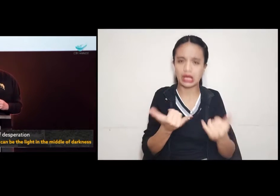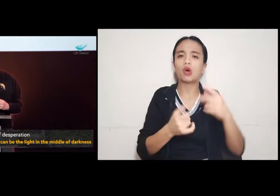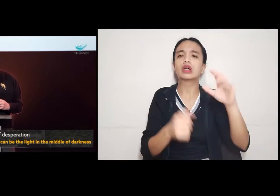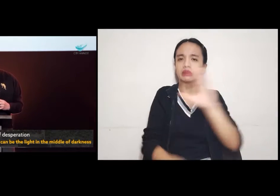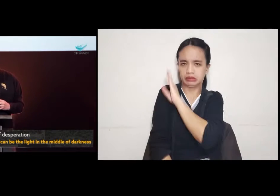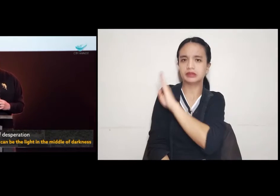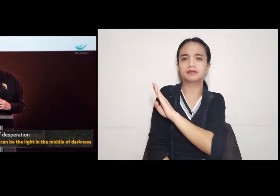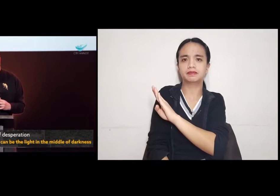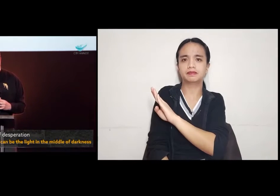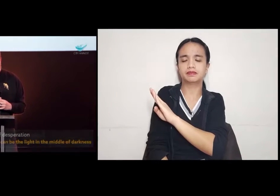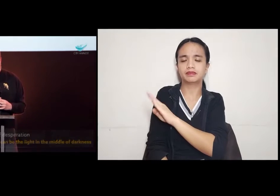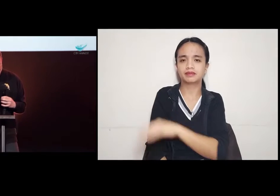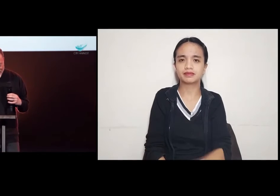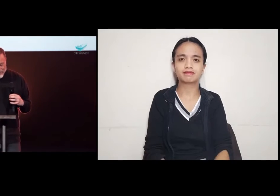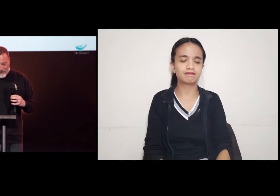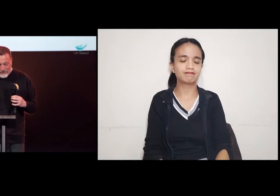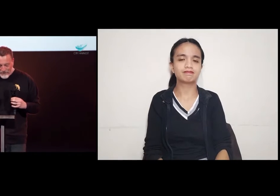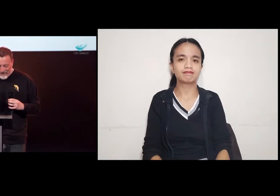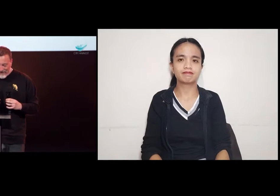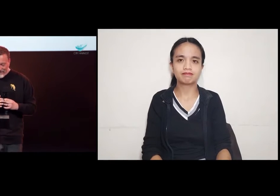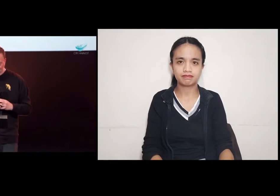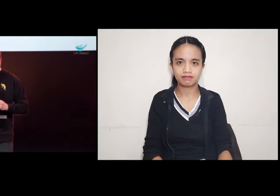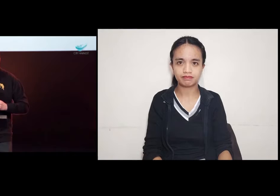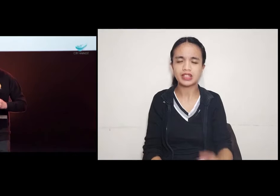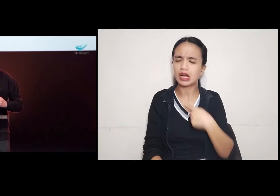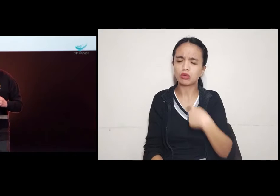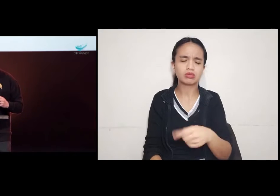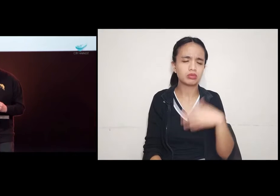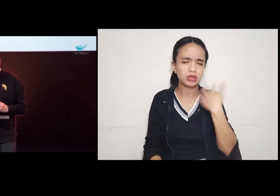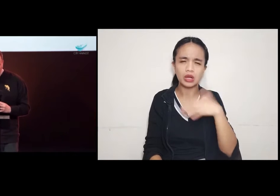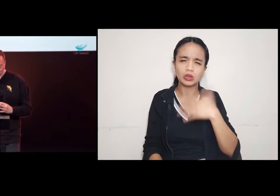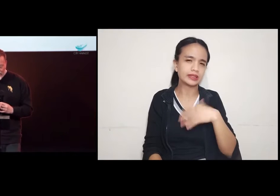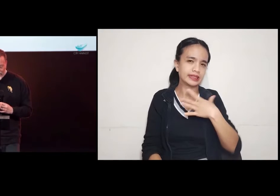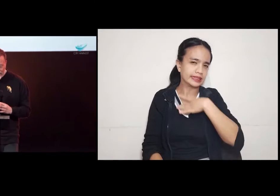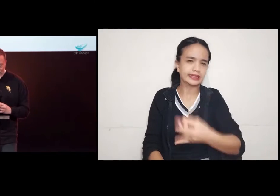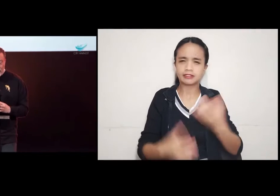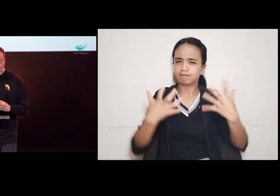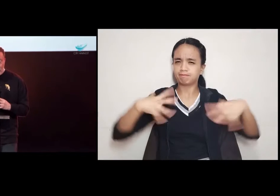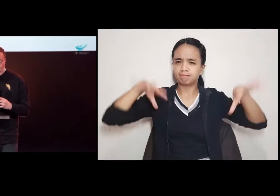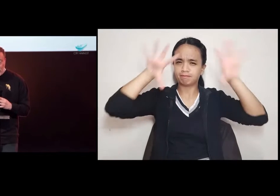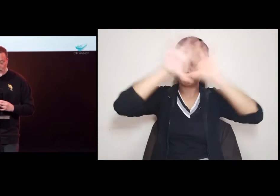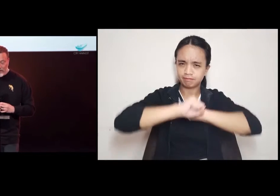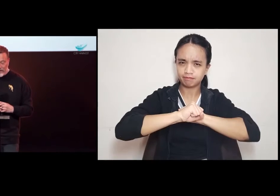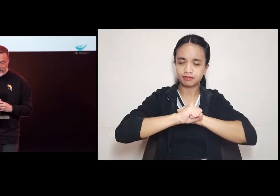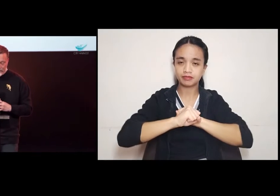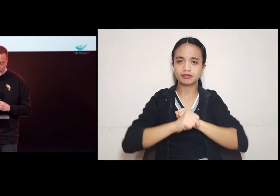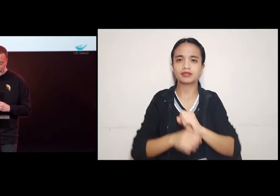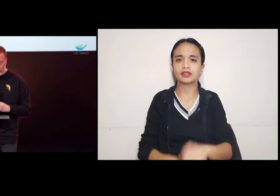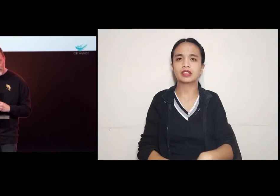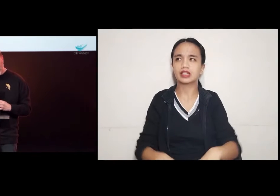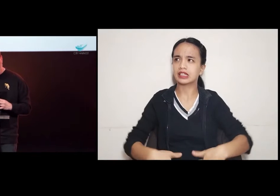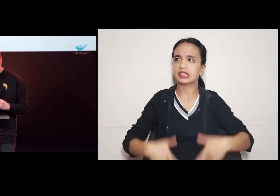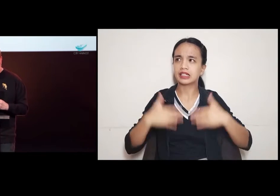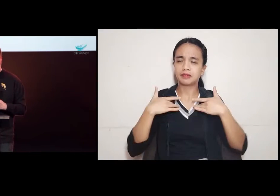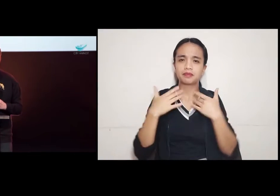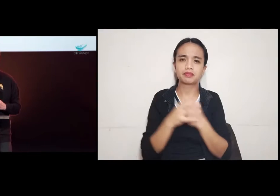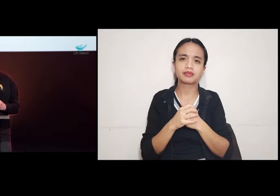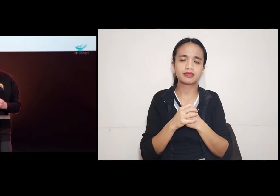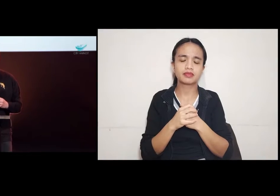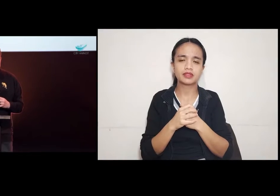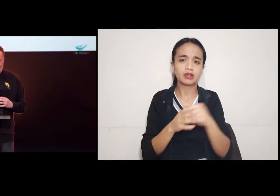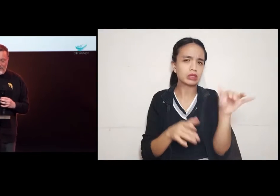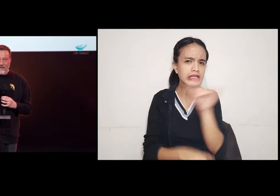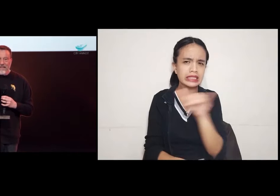now. I love his summary. If they spare us, we live.